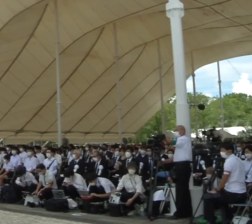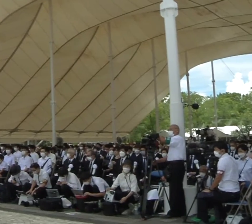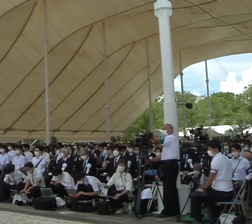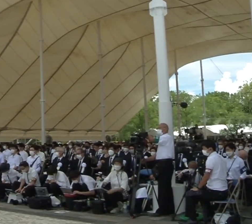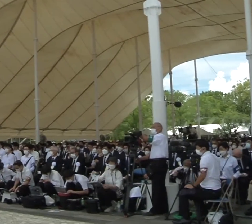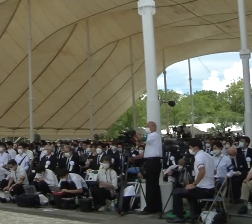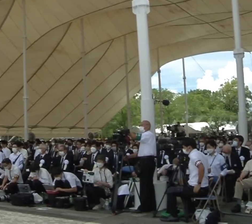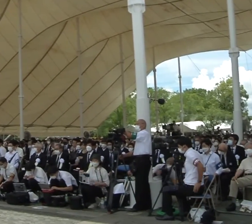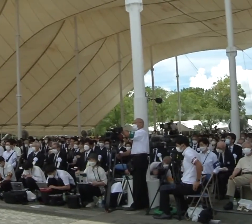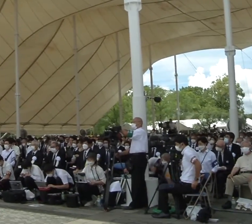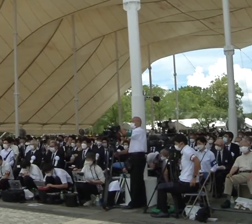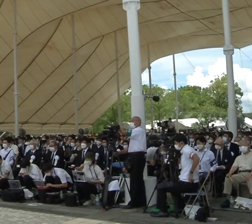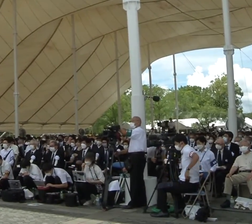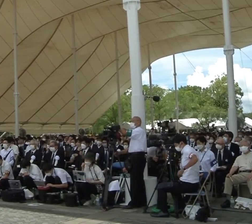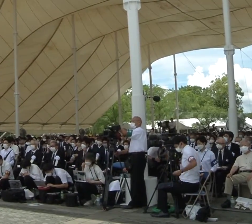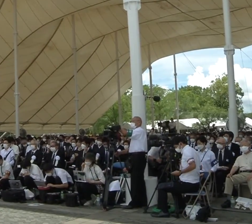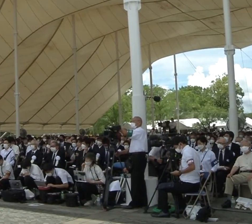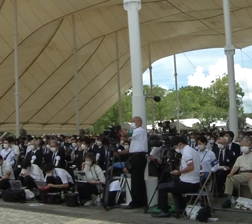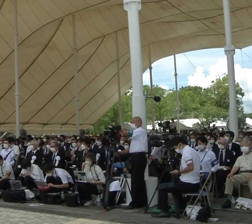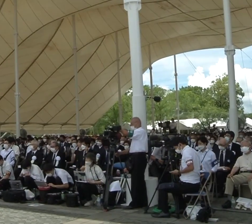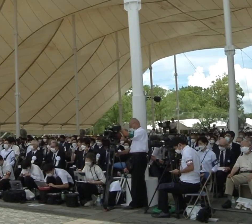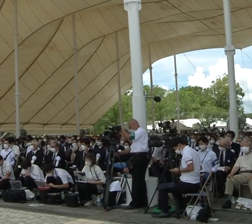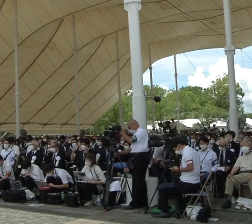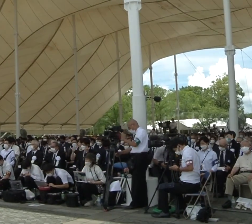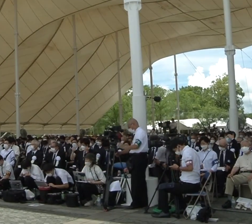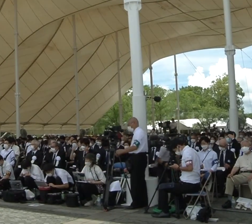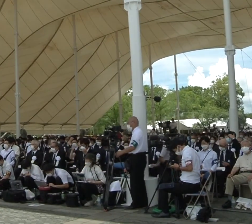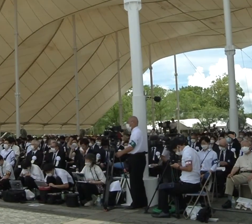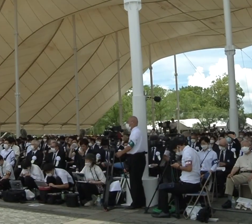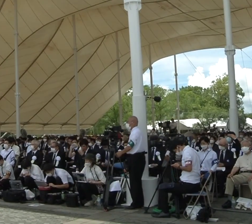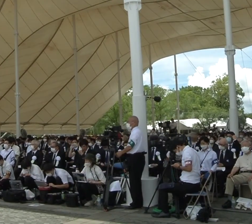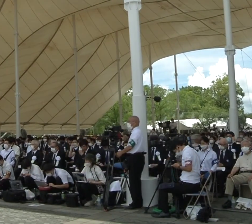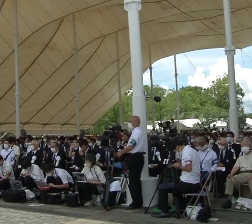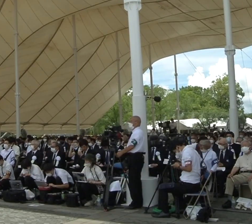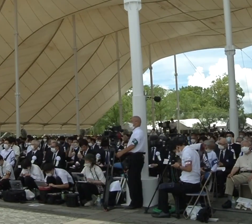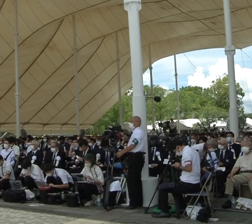venue. So we invite you to take a look at them.